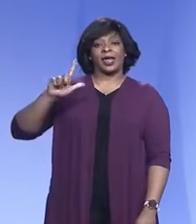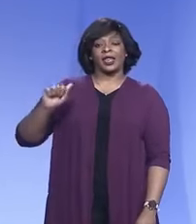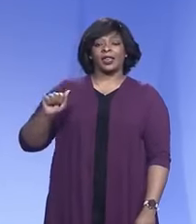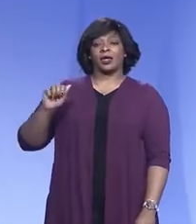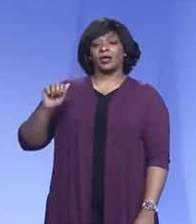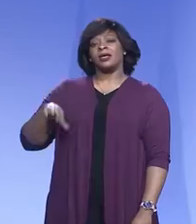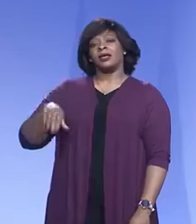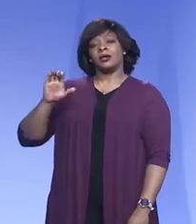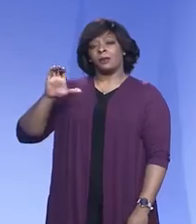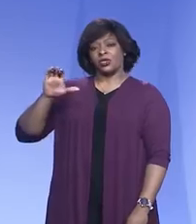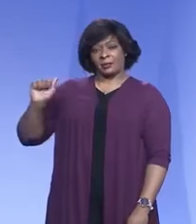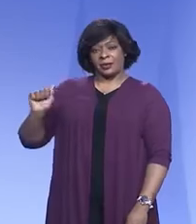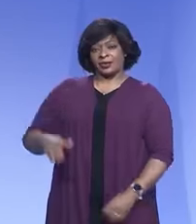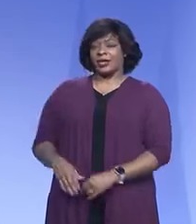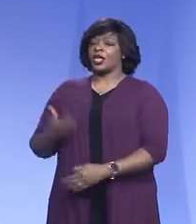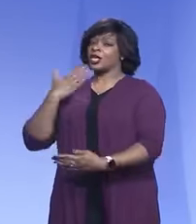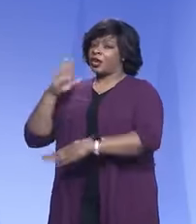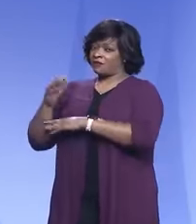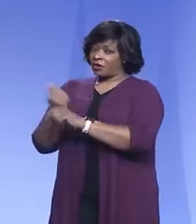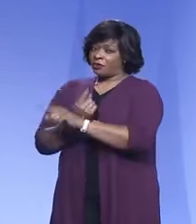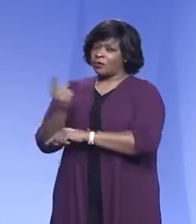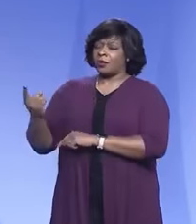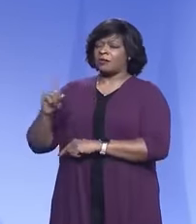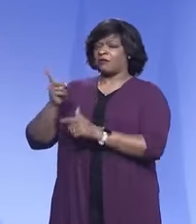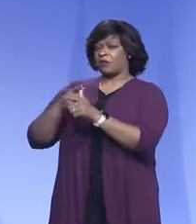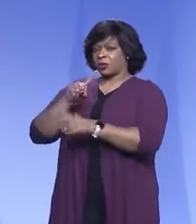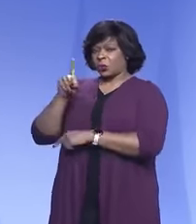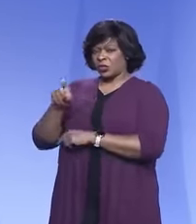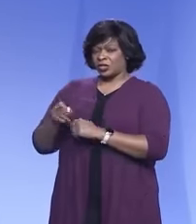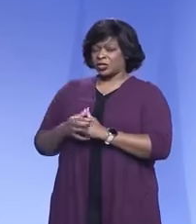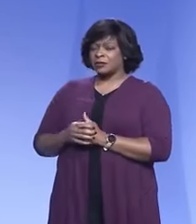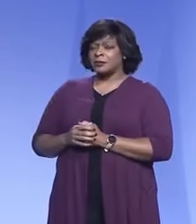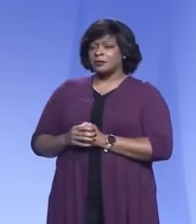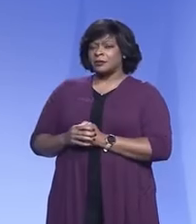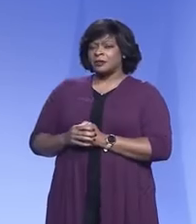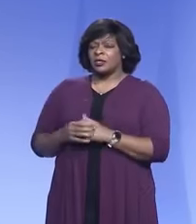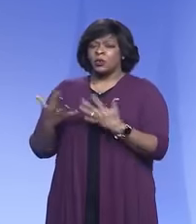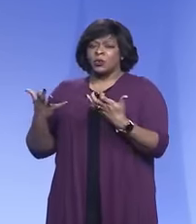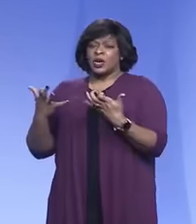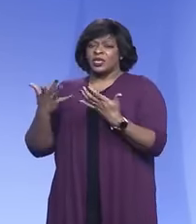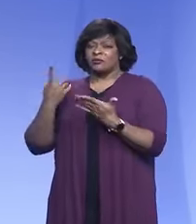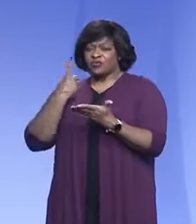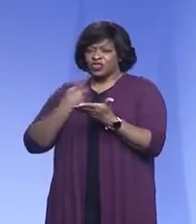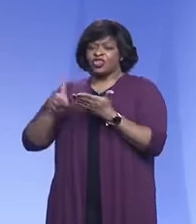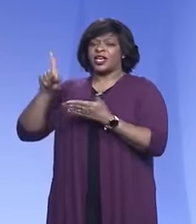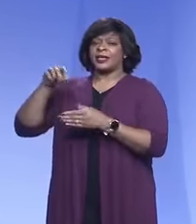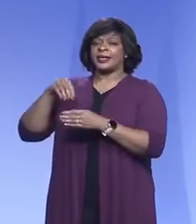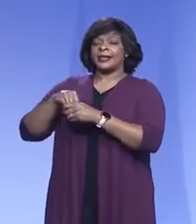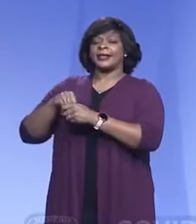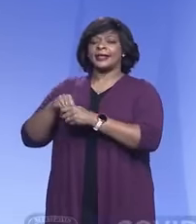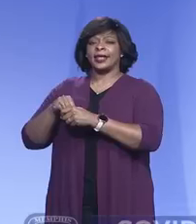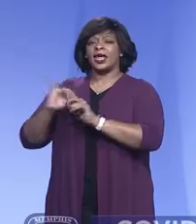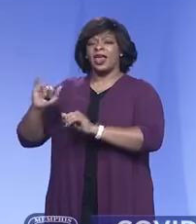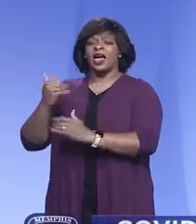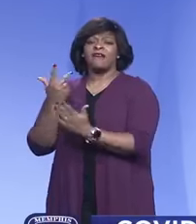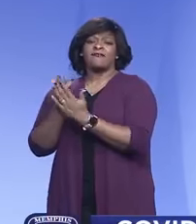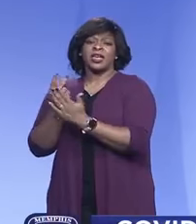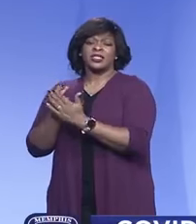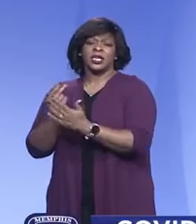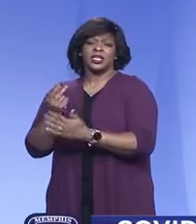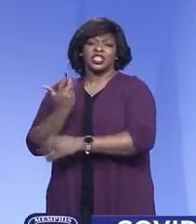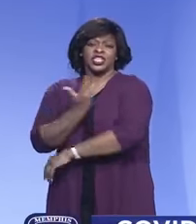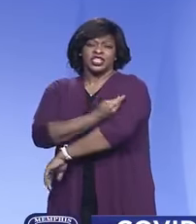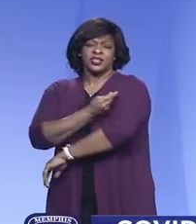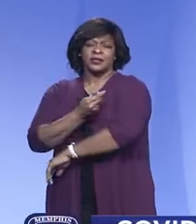Yes, good afternoon, everyone. My first question is sort of a check-in on vaccinations